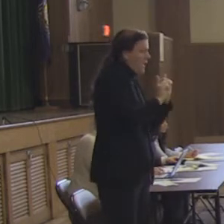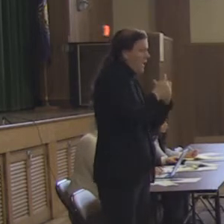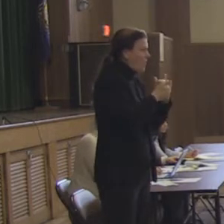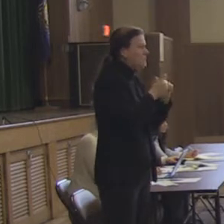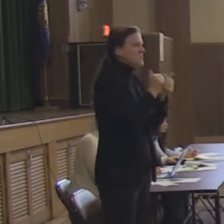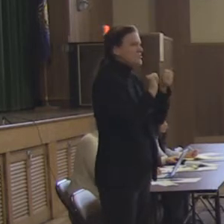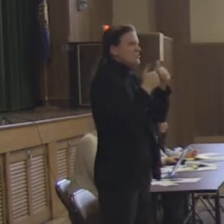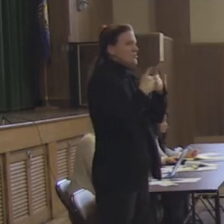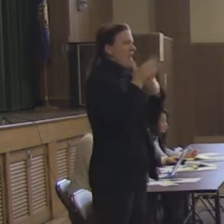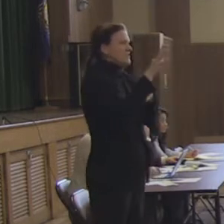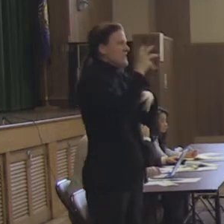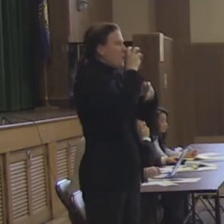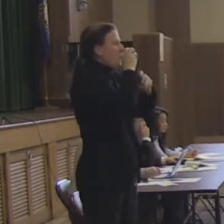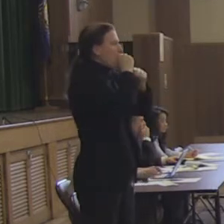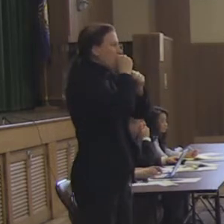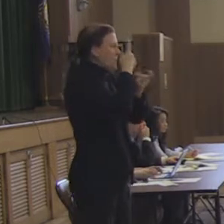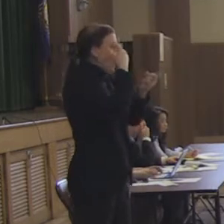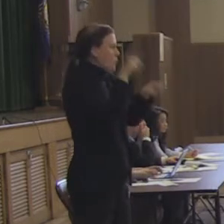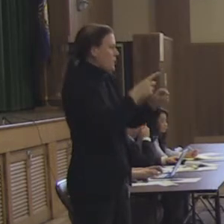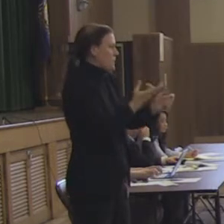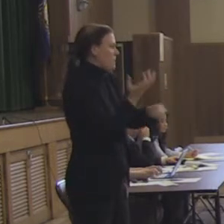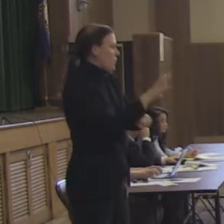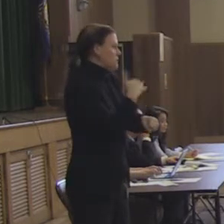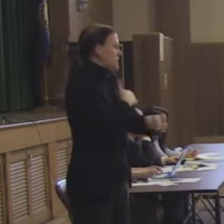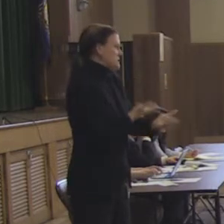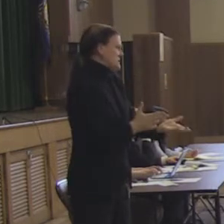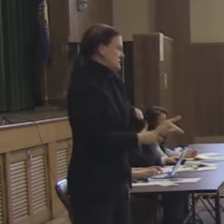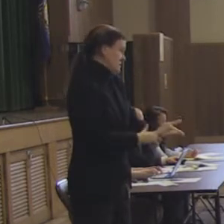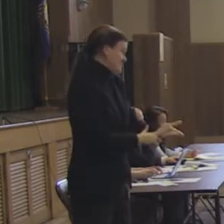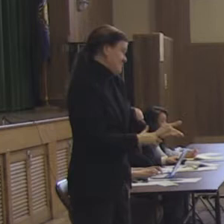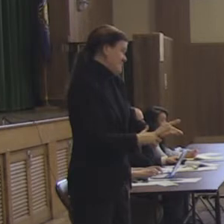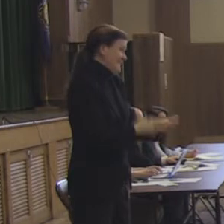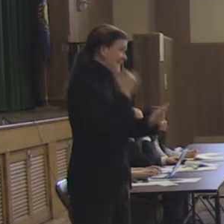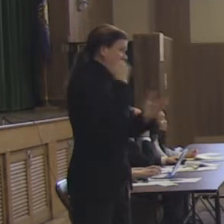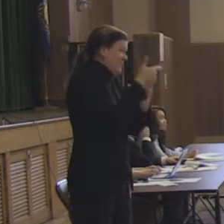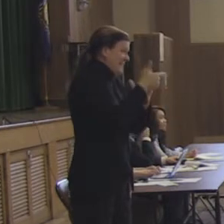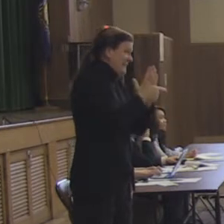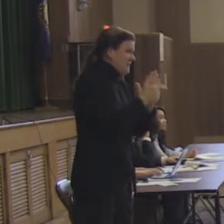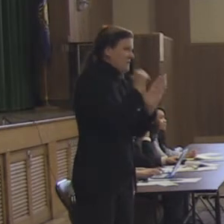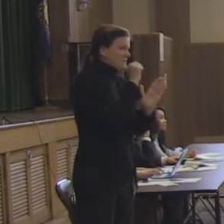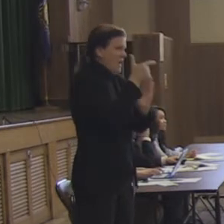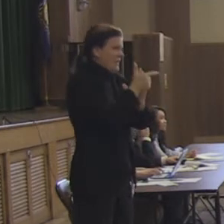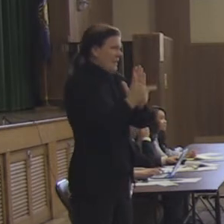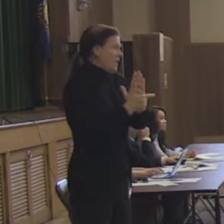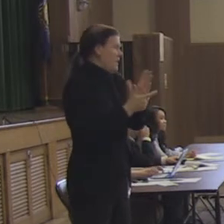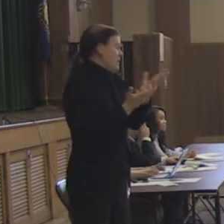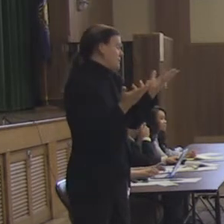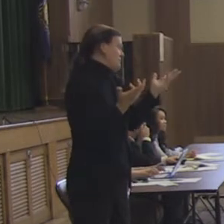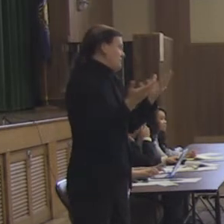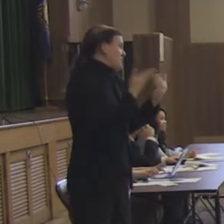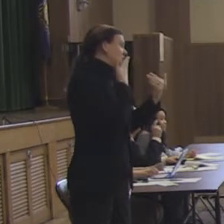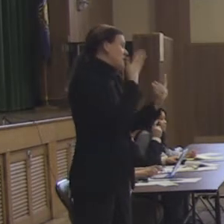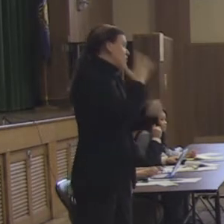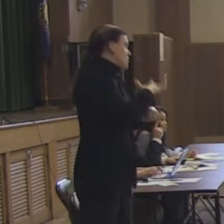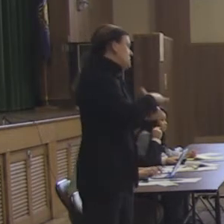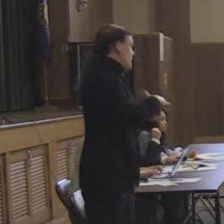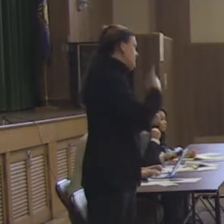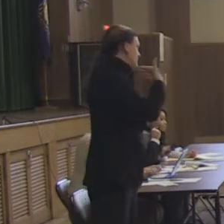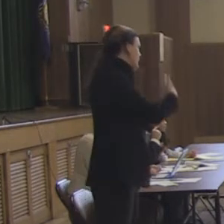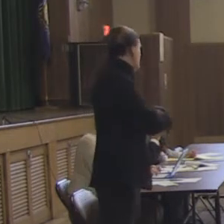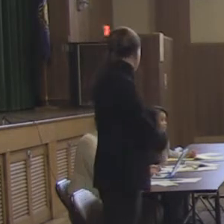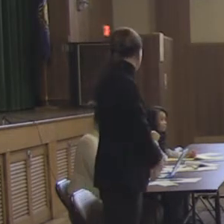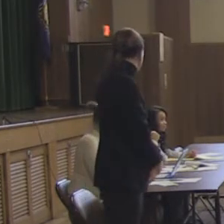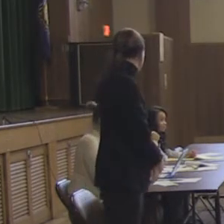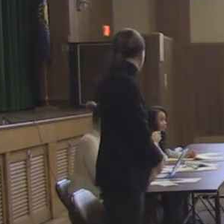challenge that, as you mentioned earlier, whether the legality of gag orders of this nature. So again, thank you for holding these